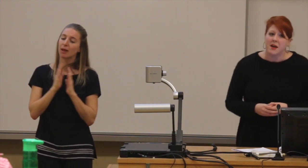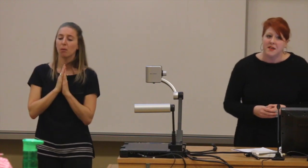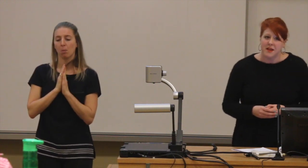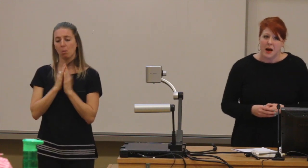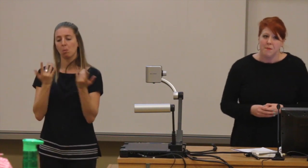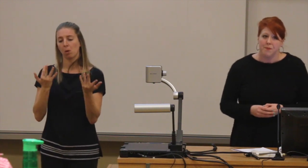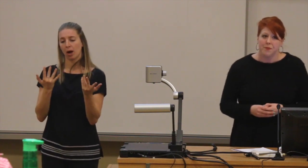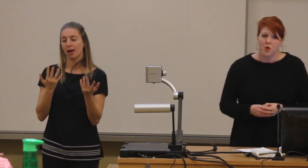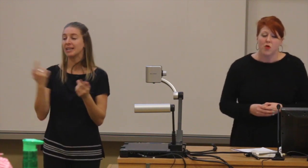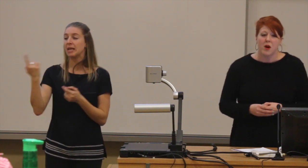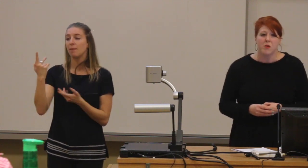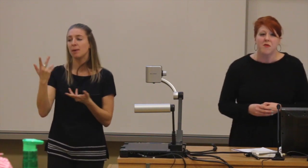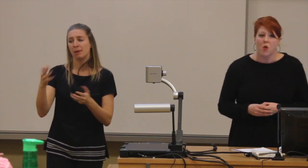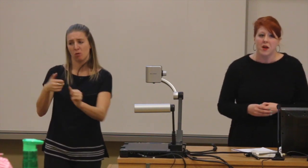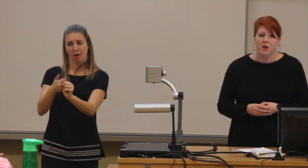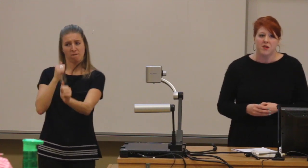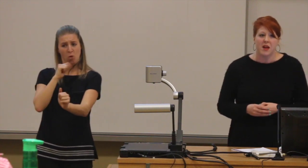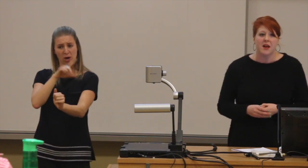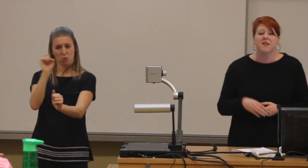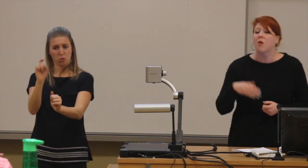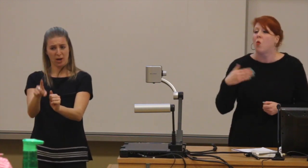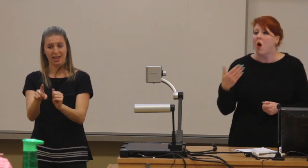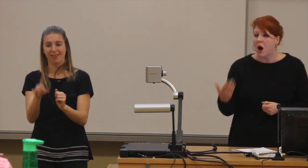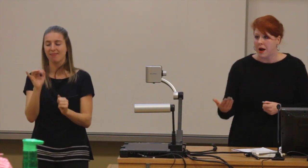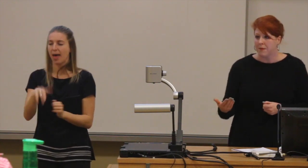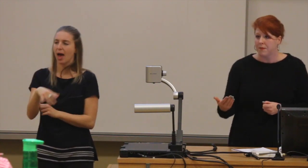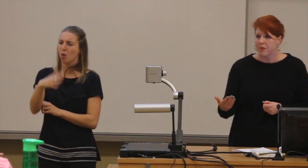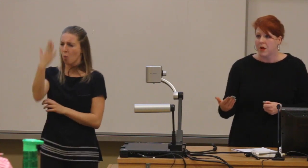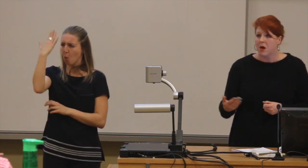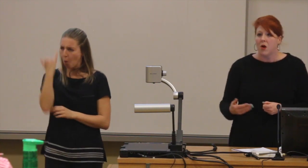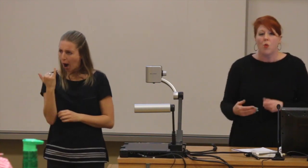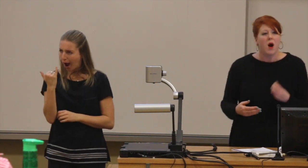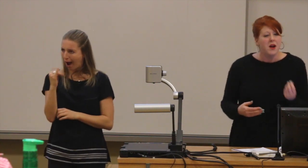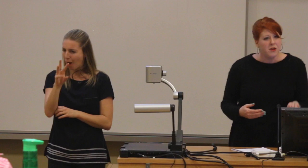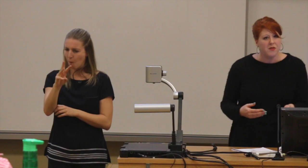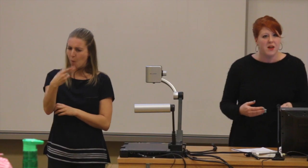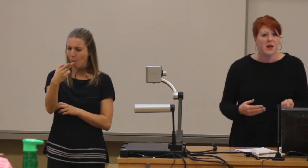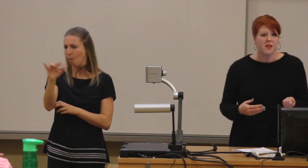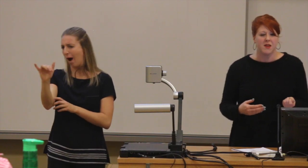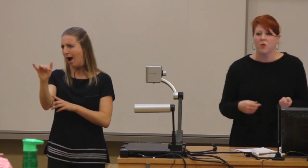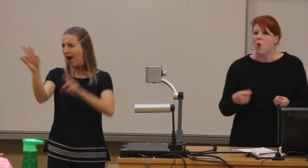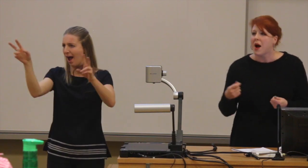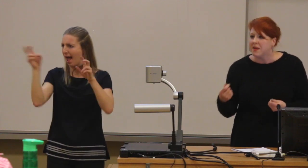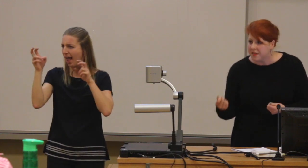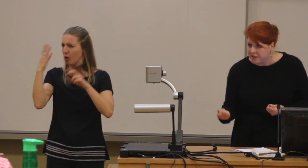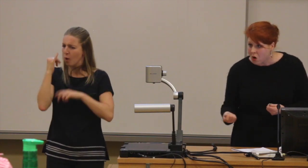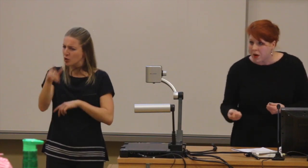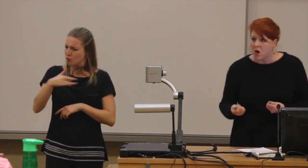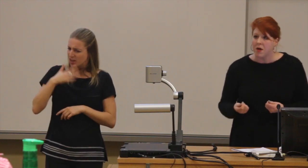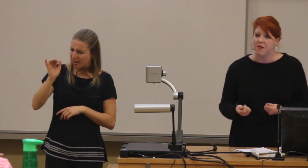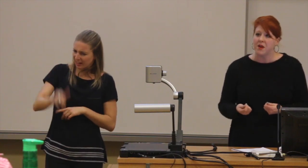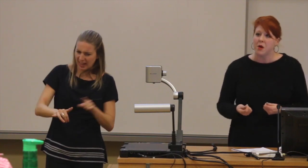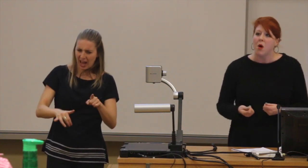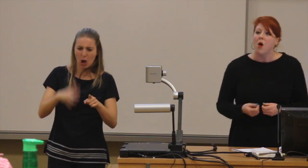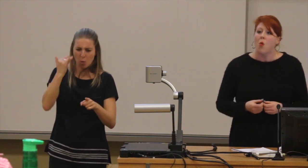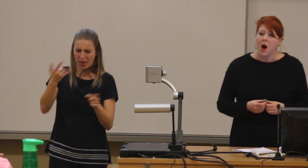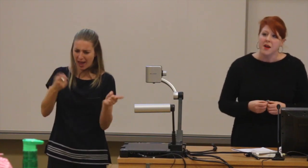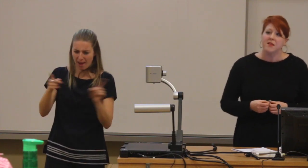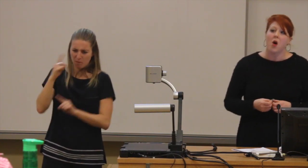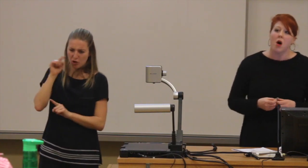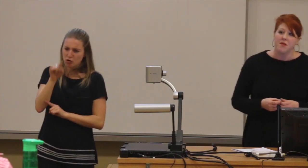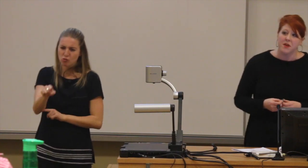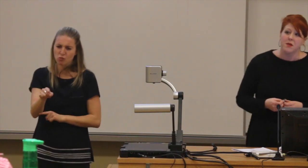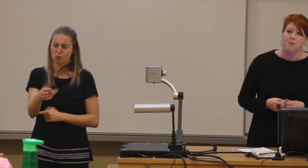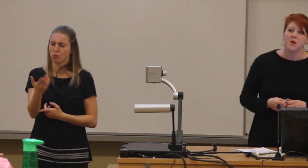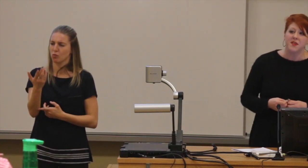to sidestep or try to avoid using is the why. Why do you feel like this? Why is this going on for you? Why